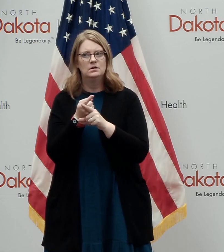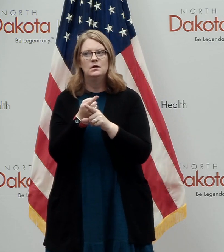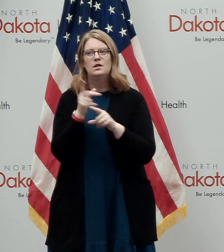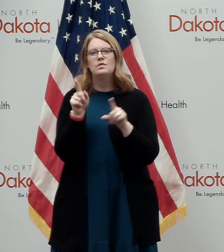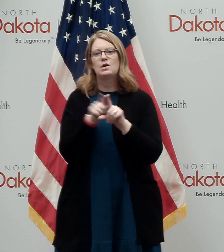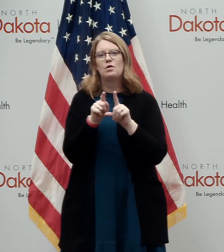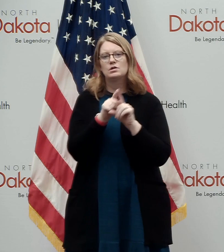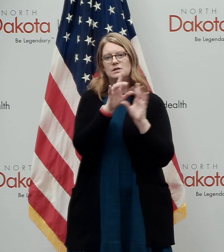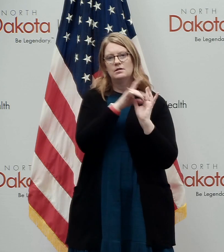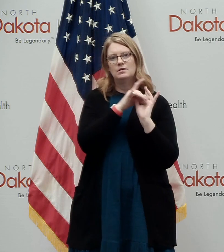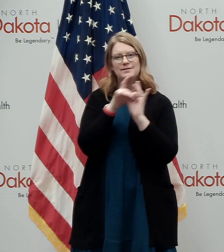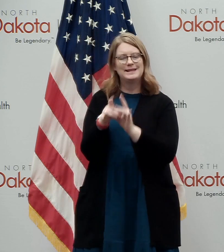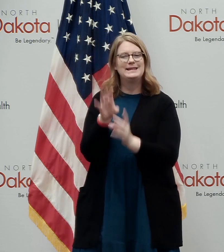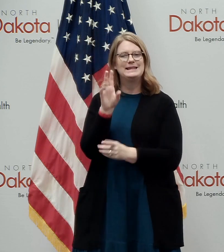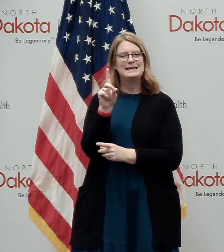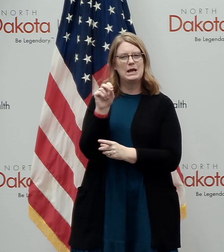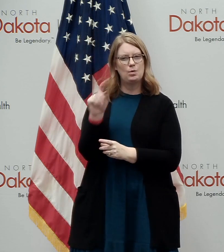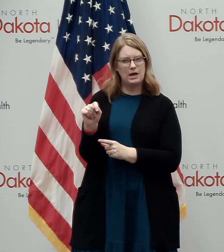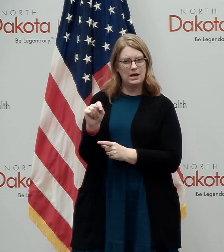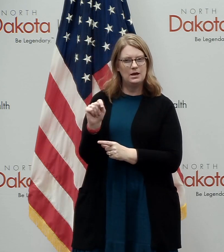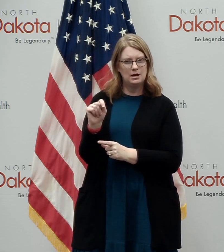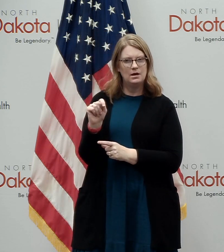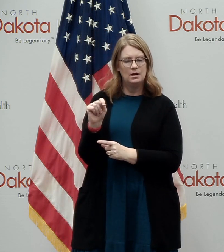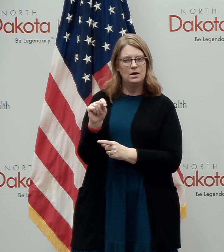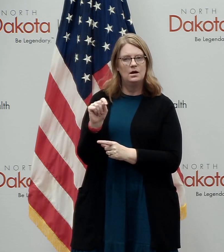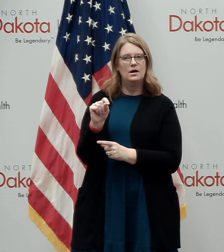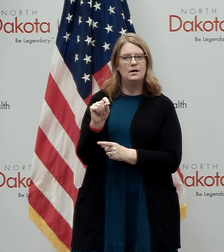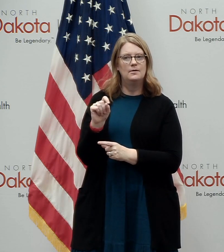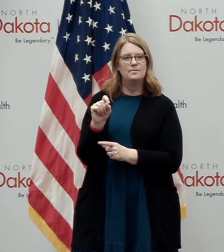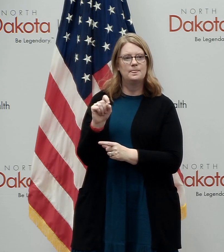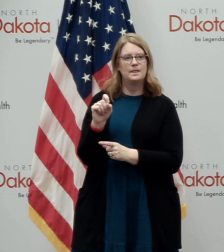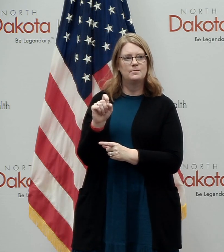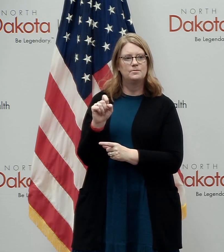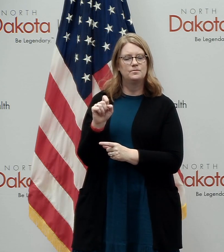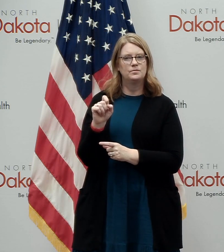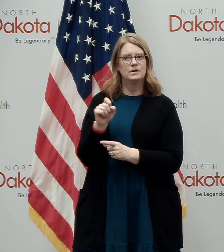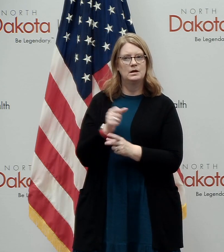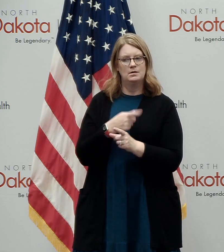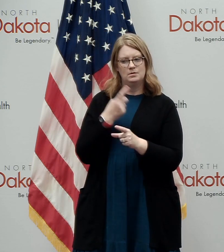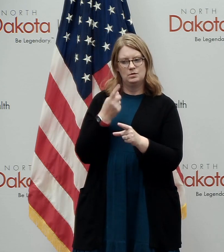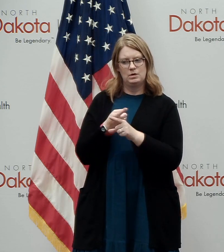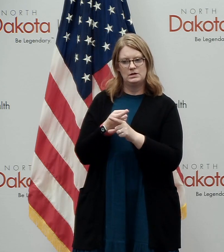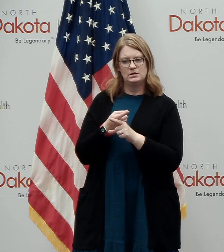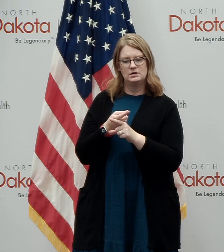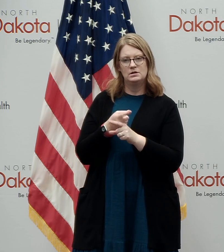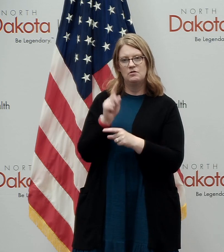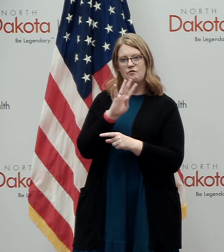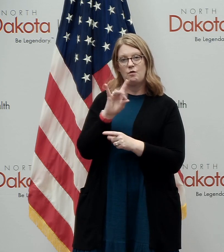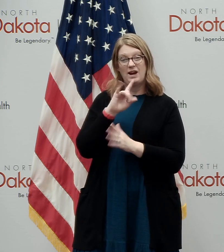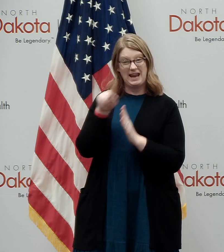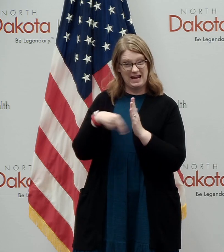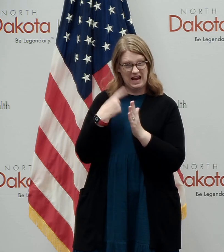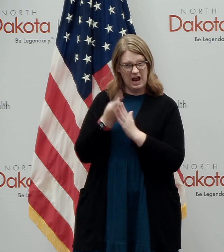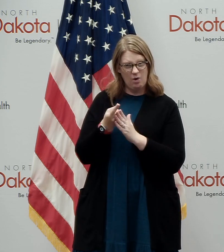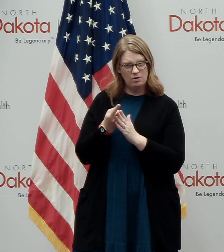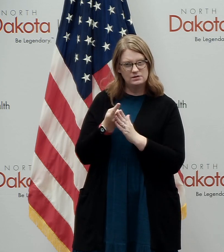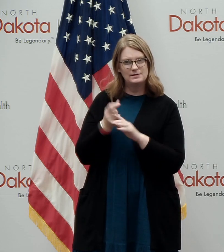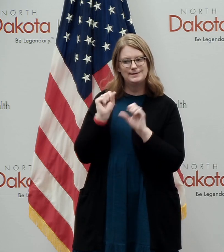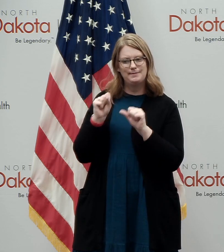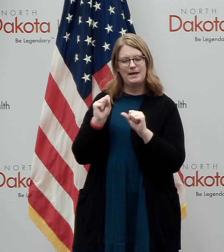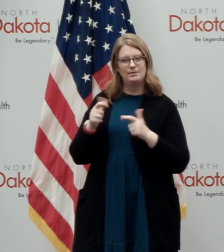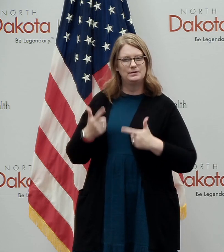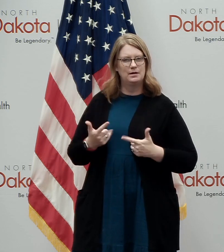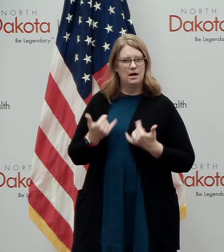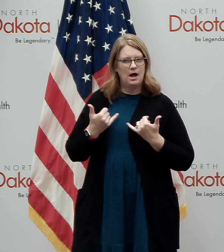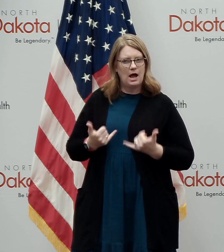with the Department of Transportation. And it does, after you make the correction, it does take 48 hours to be able to update into